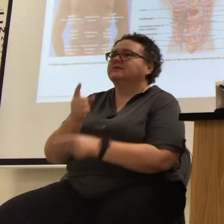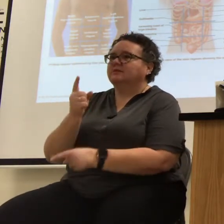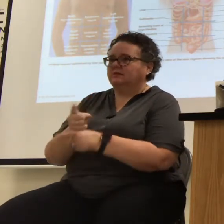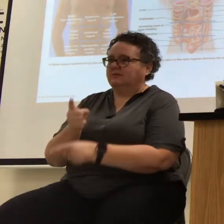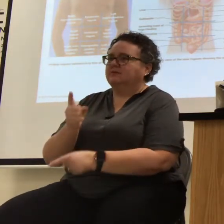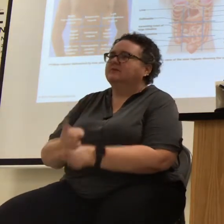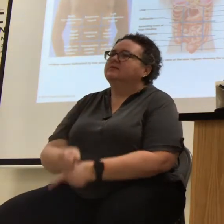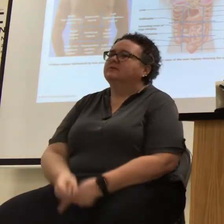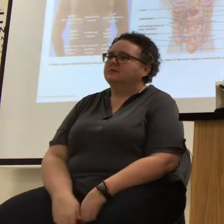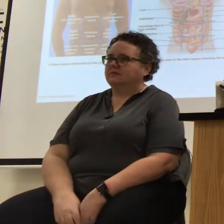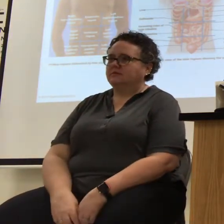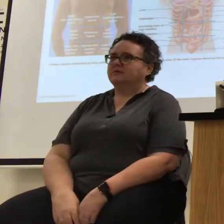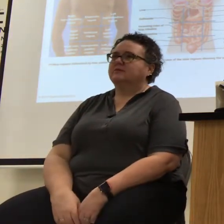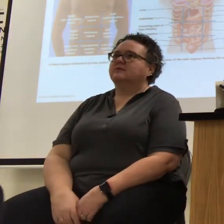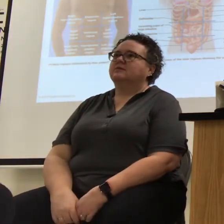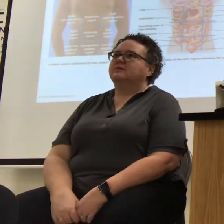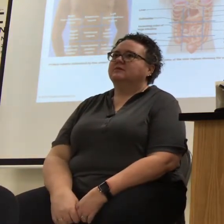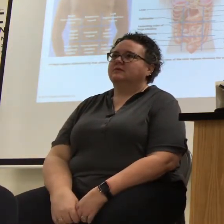epigastric region.